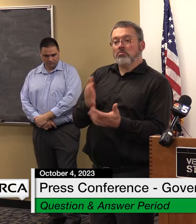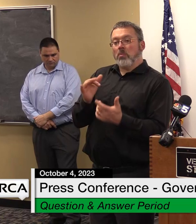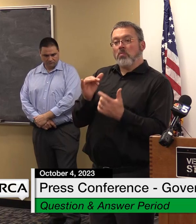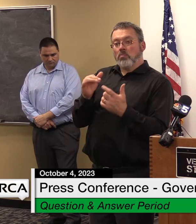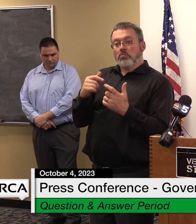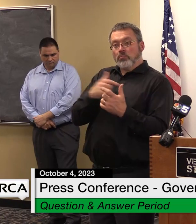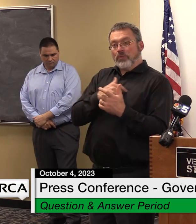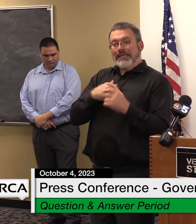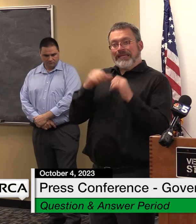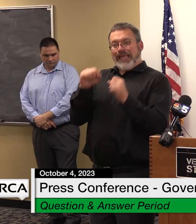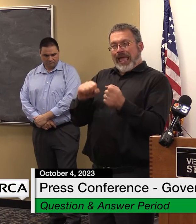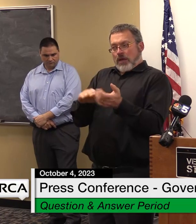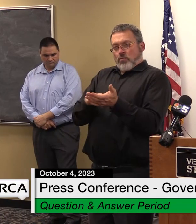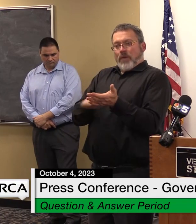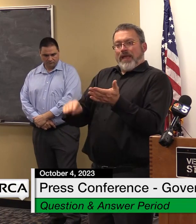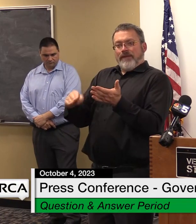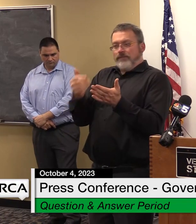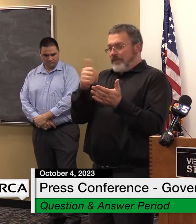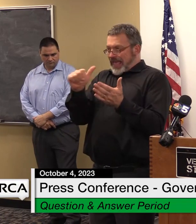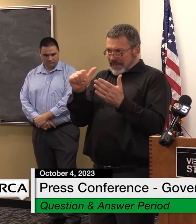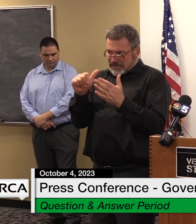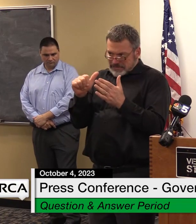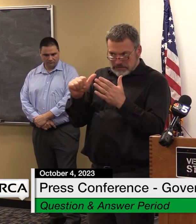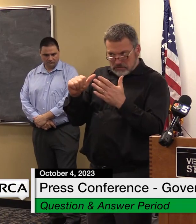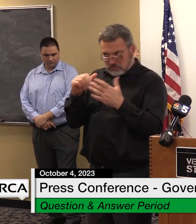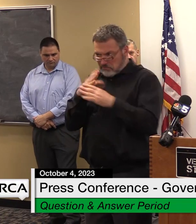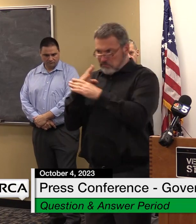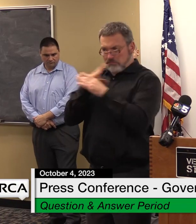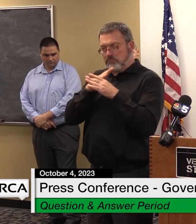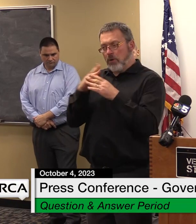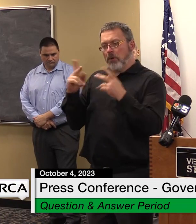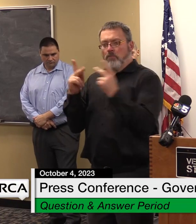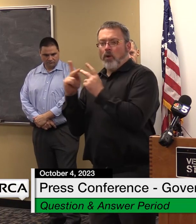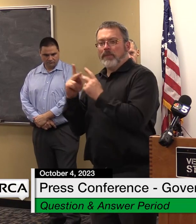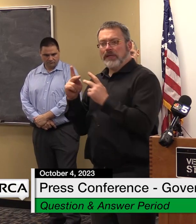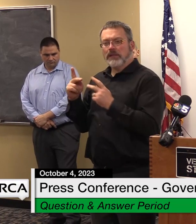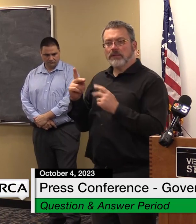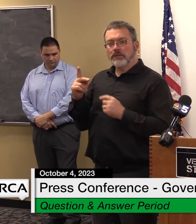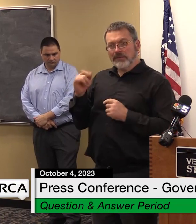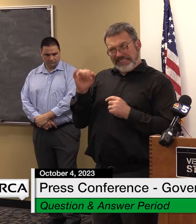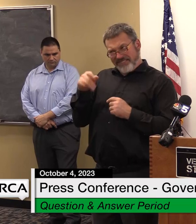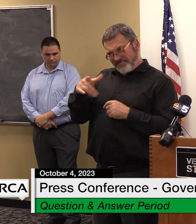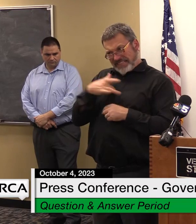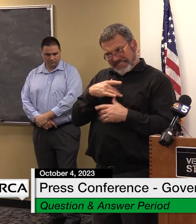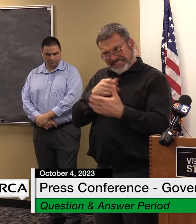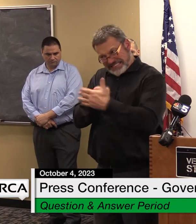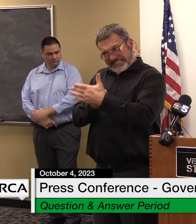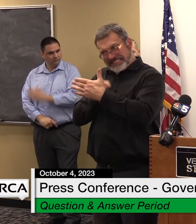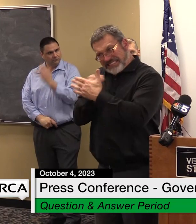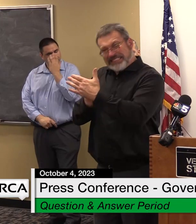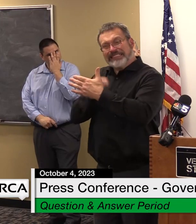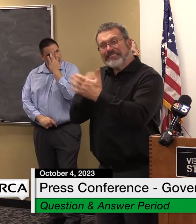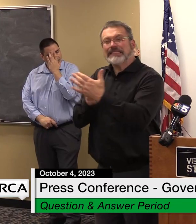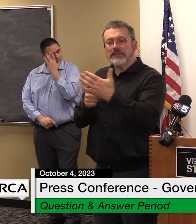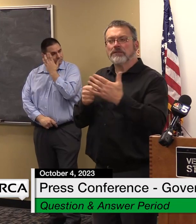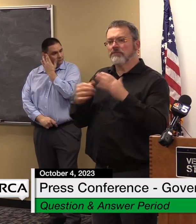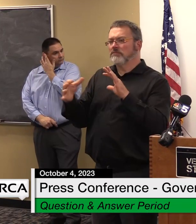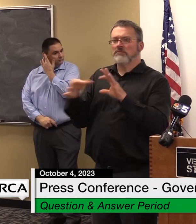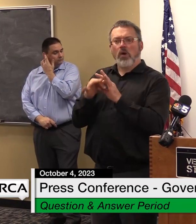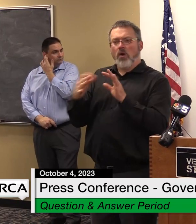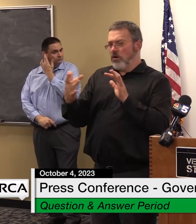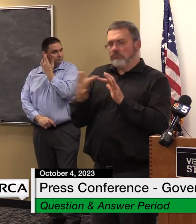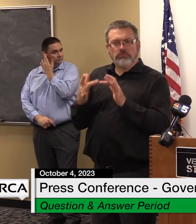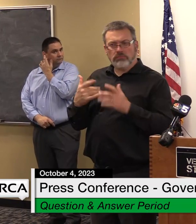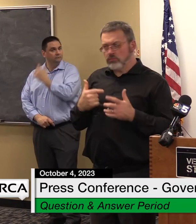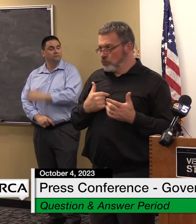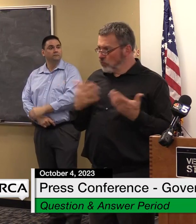whatever restrictions stand in the way of someone getting heat. So if there are restrictions, we will do whatever we